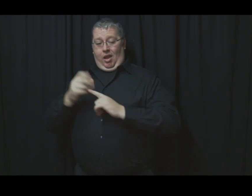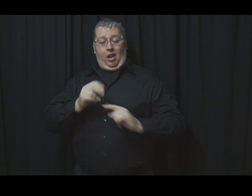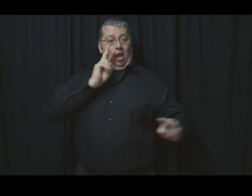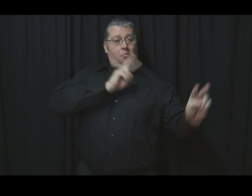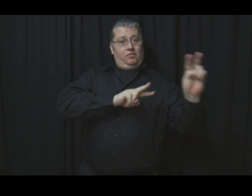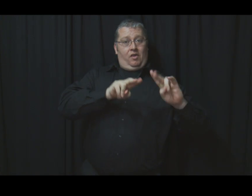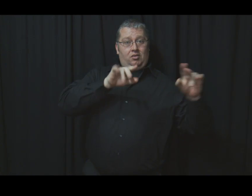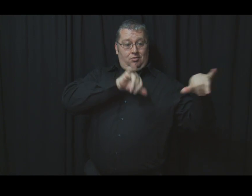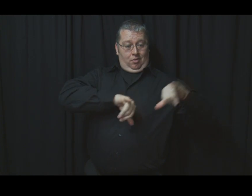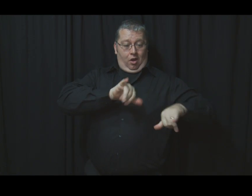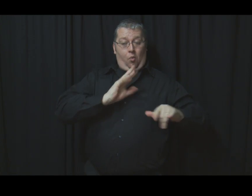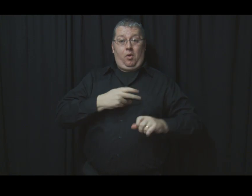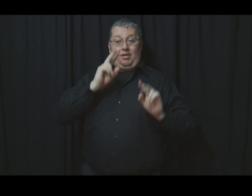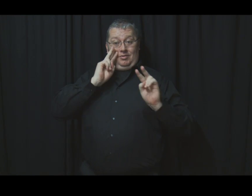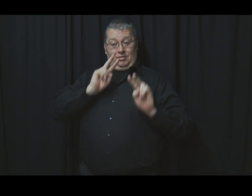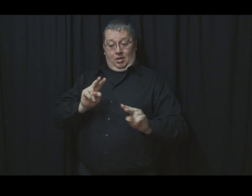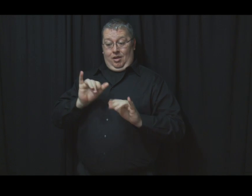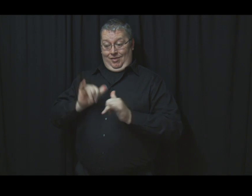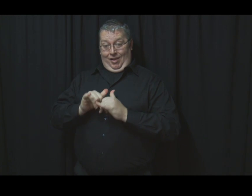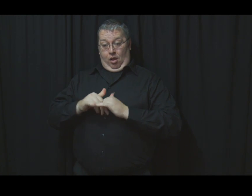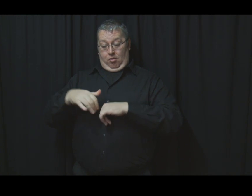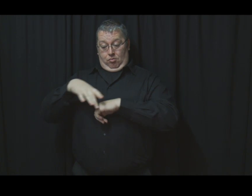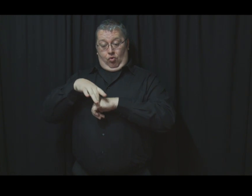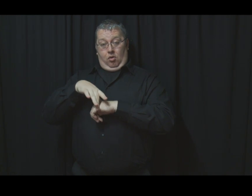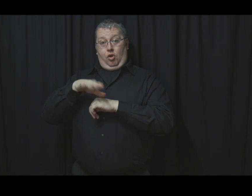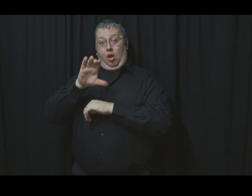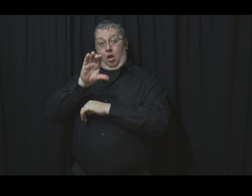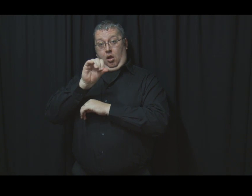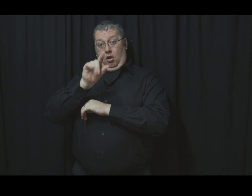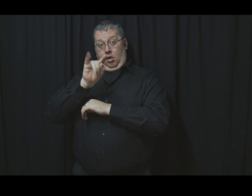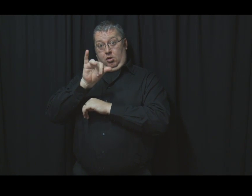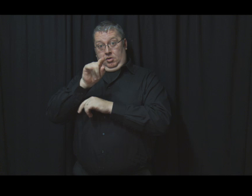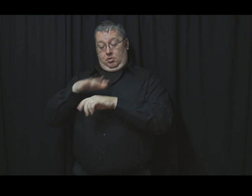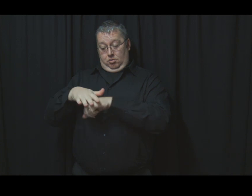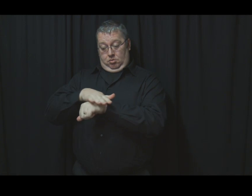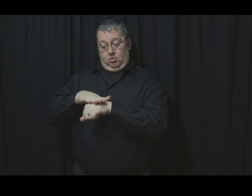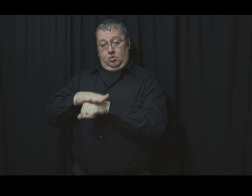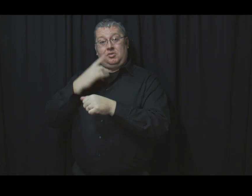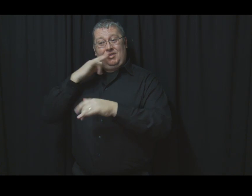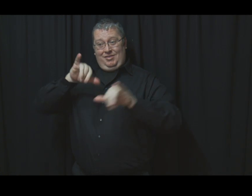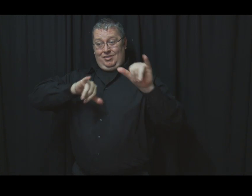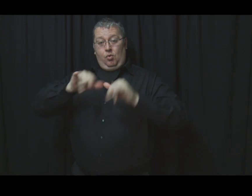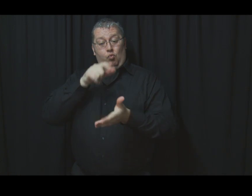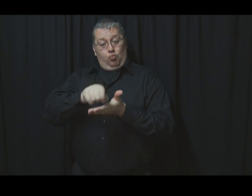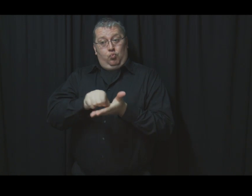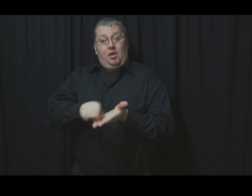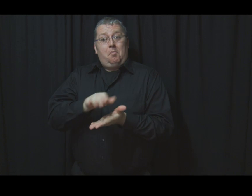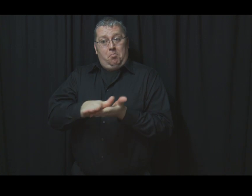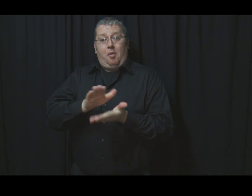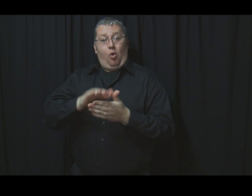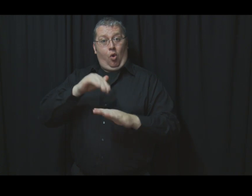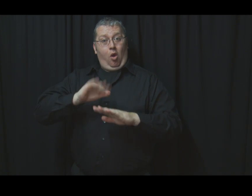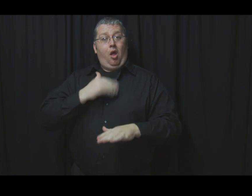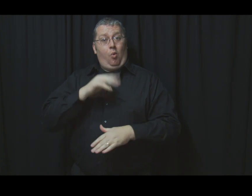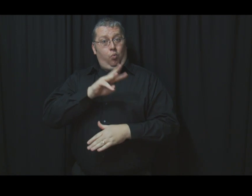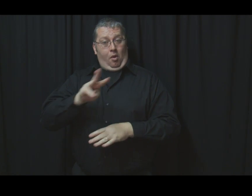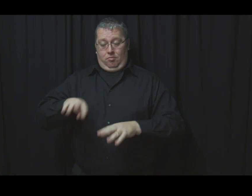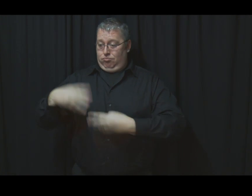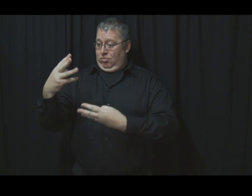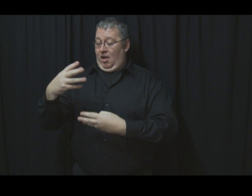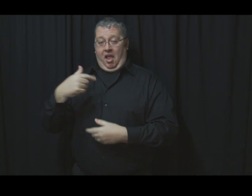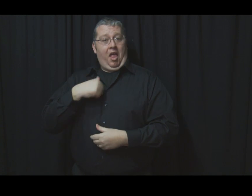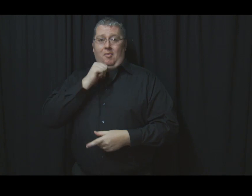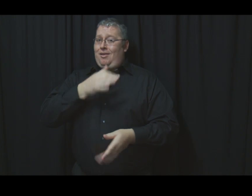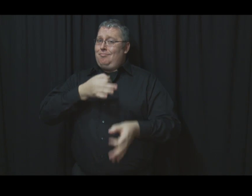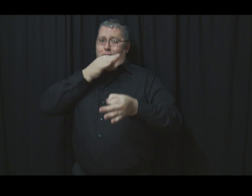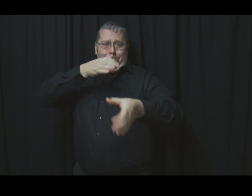We can look at continents today, and we have scientists who've written papers about this on on our website. I'm definitely not an expert